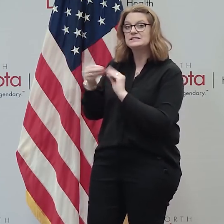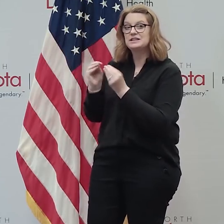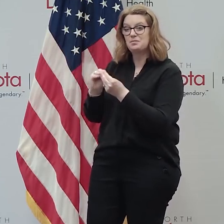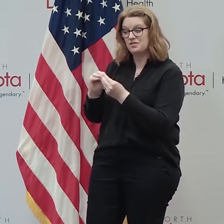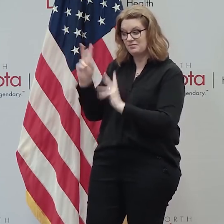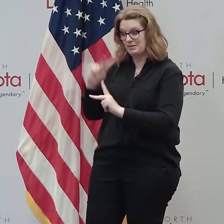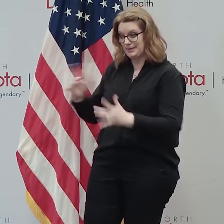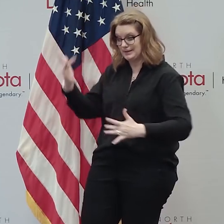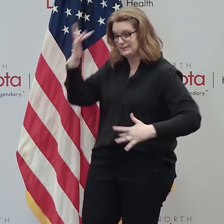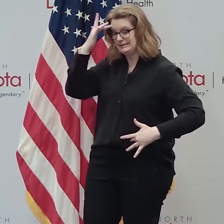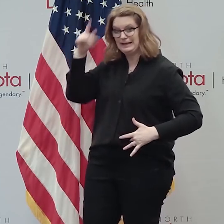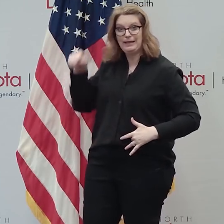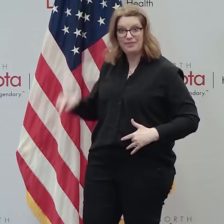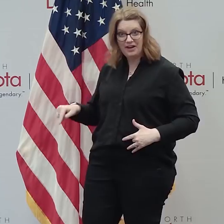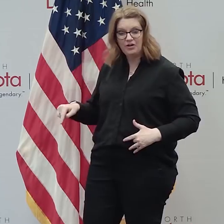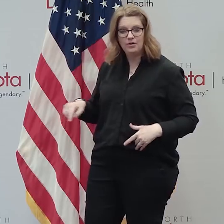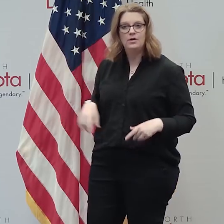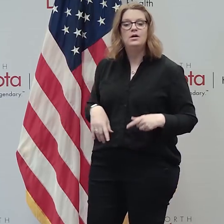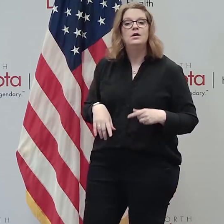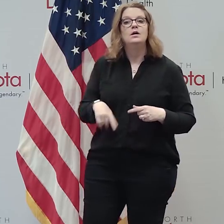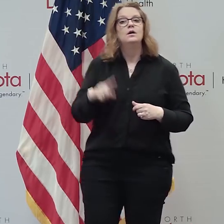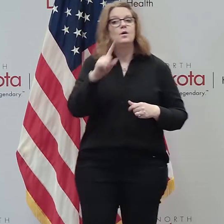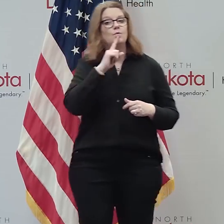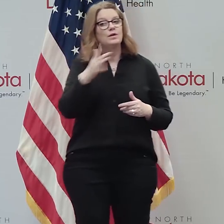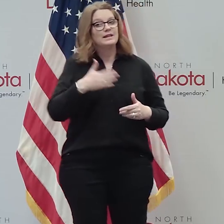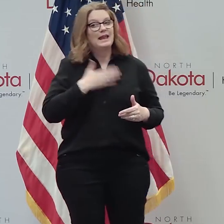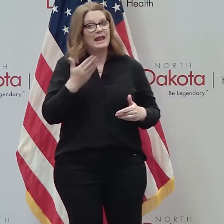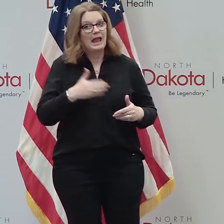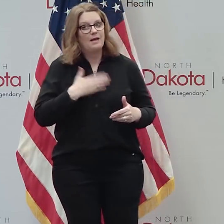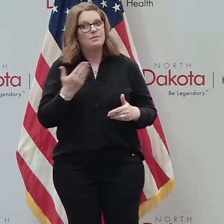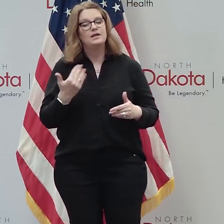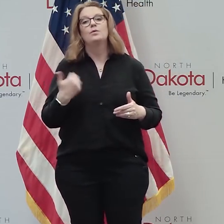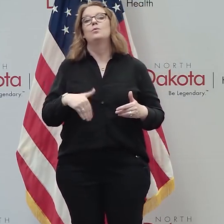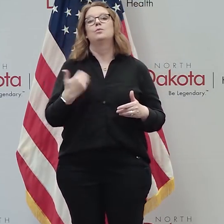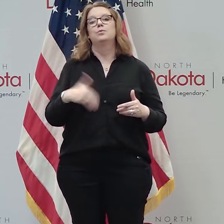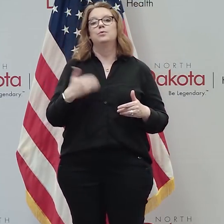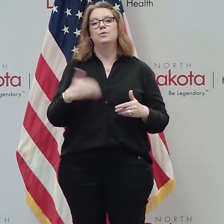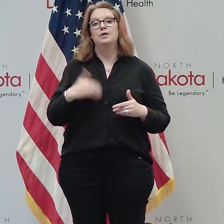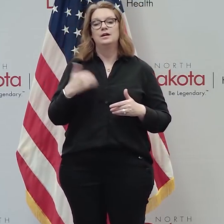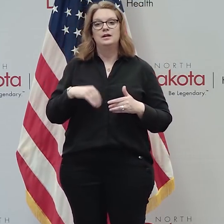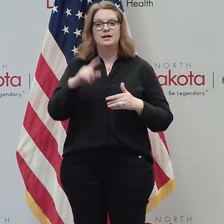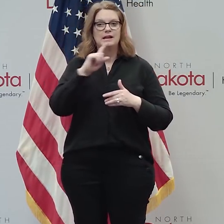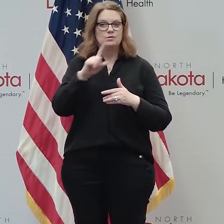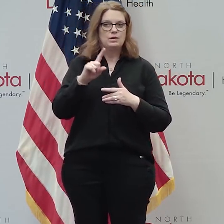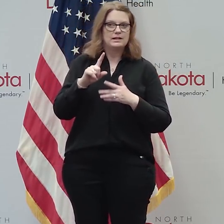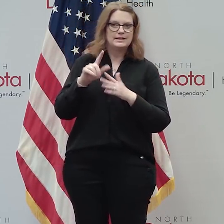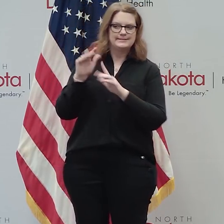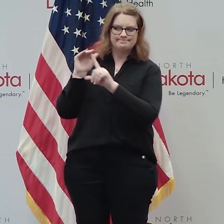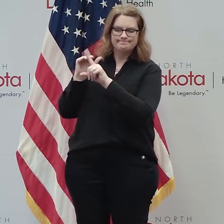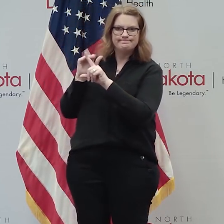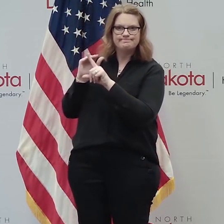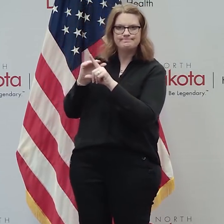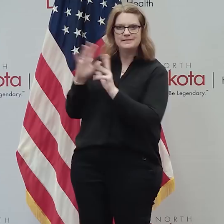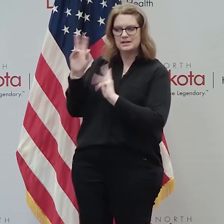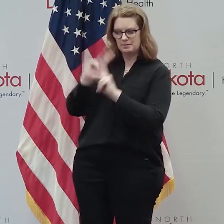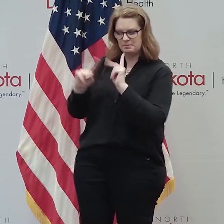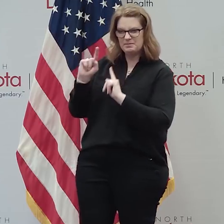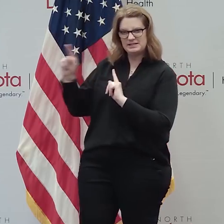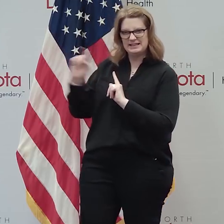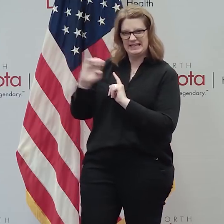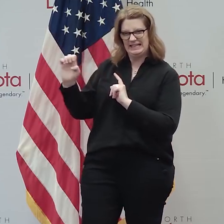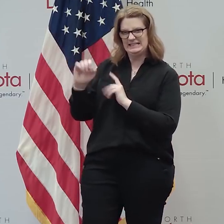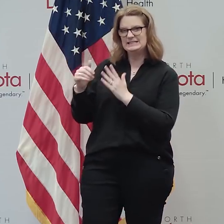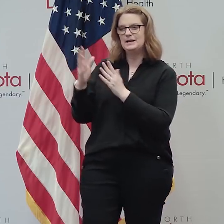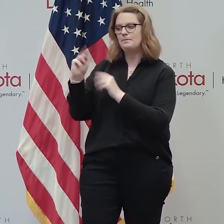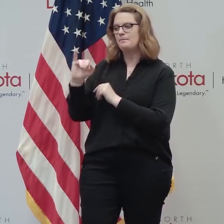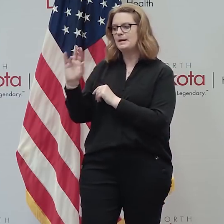We also, again, we've got really pleased that we've had a breakthrough already in reaching out to our neighbors to the east in Minnesota, but